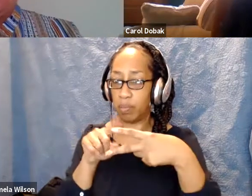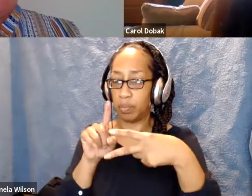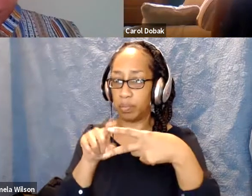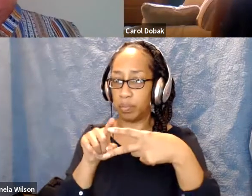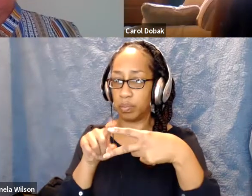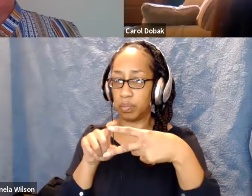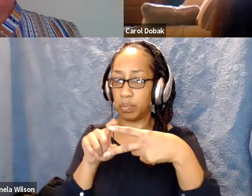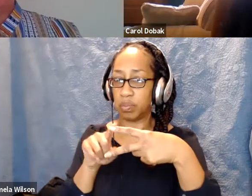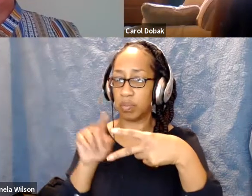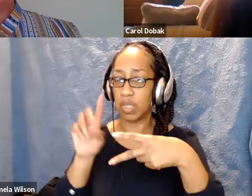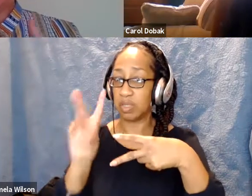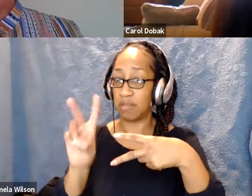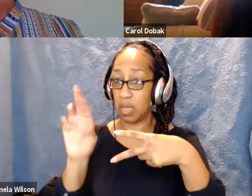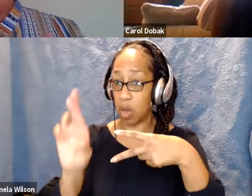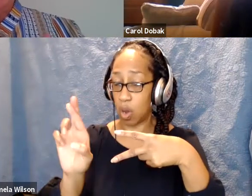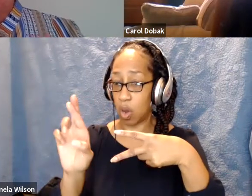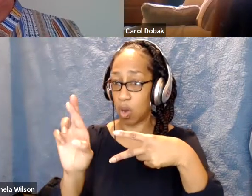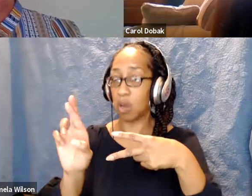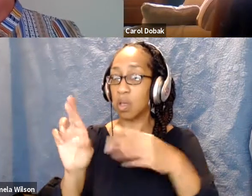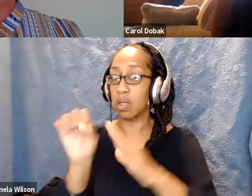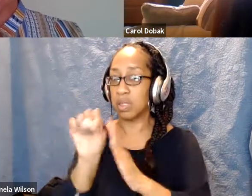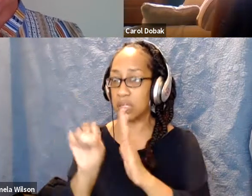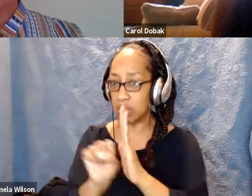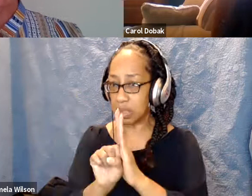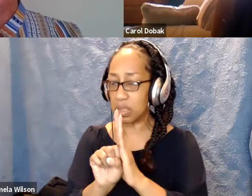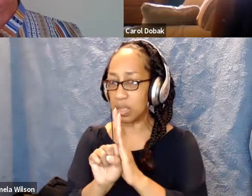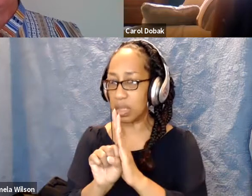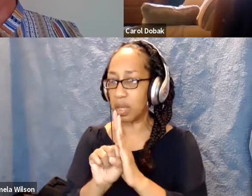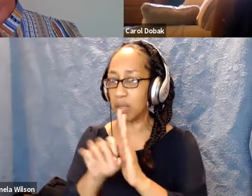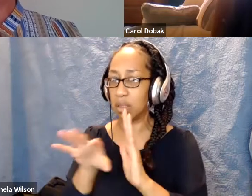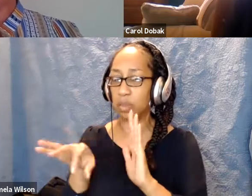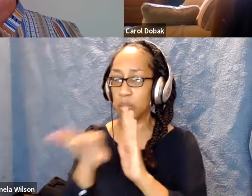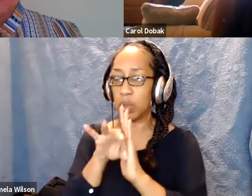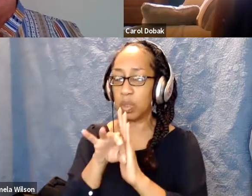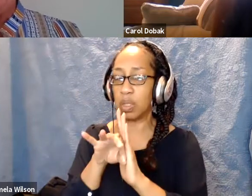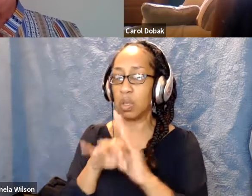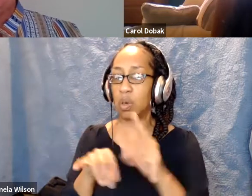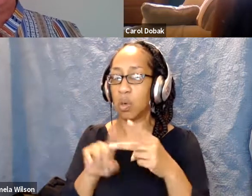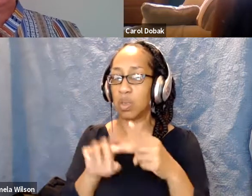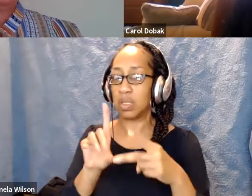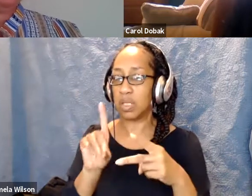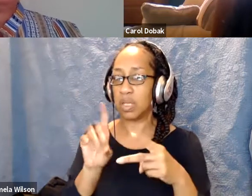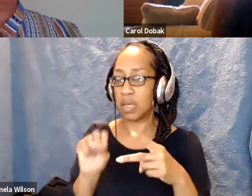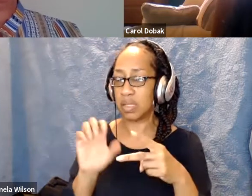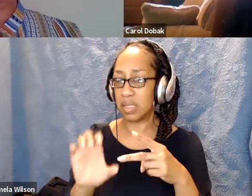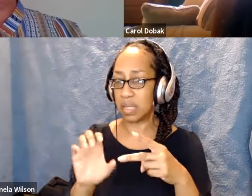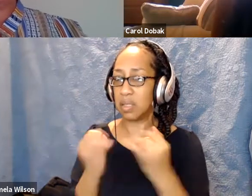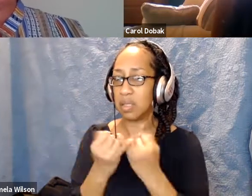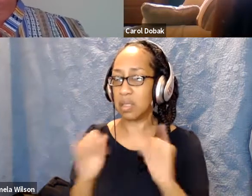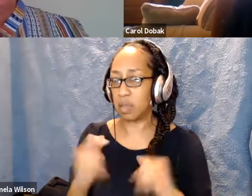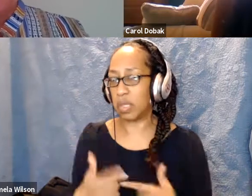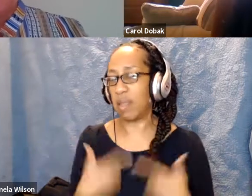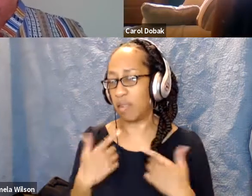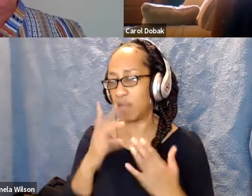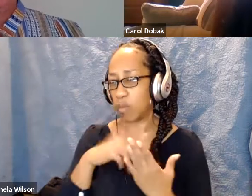with VR as the state's designated state entity, or DSE, for the Independent Living Services Program, what some of you refer to